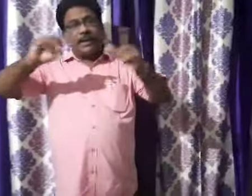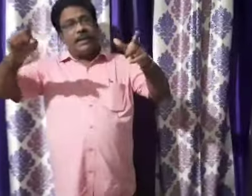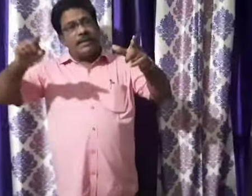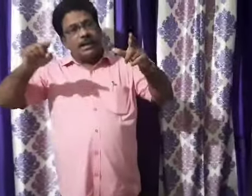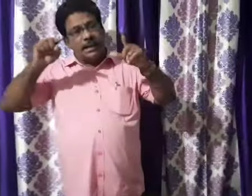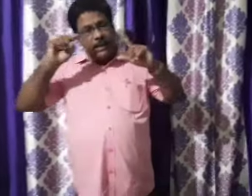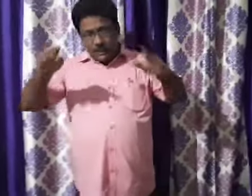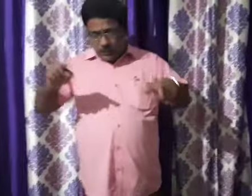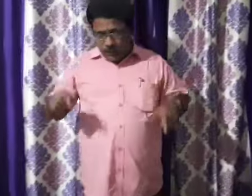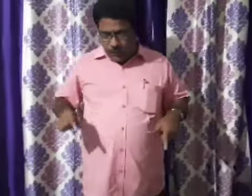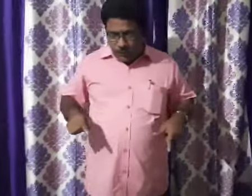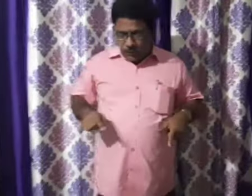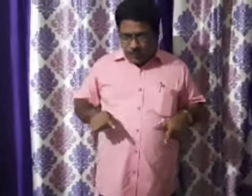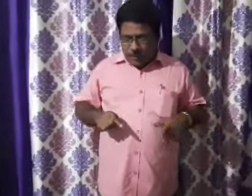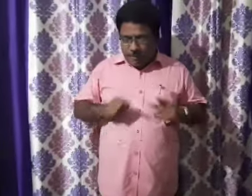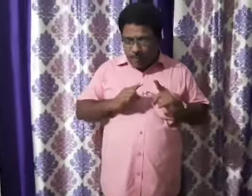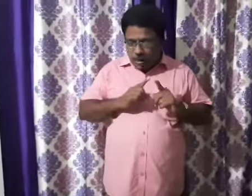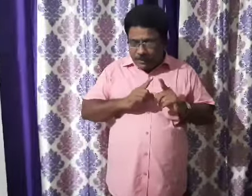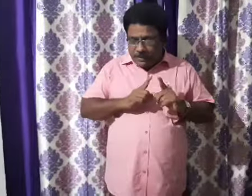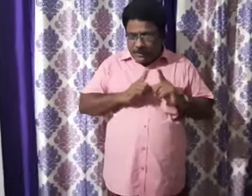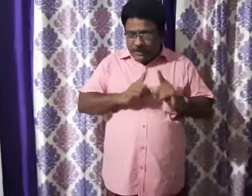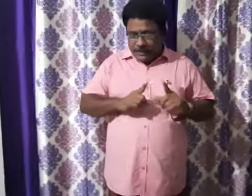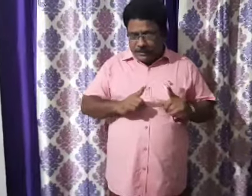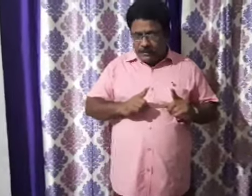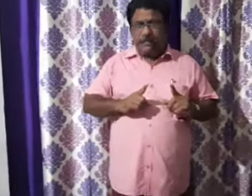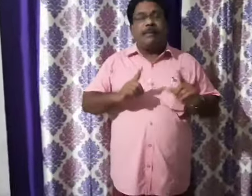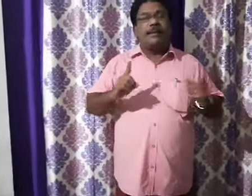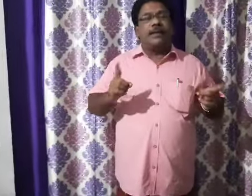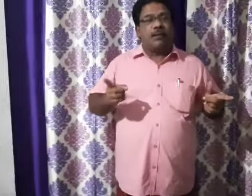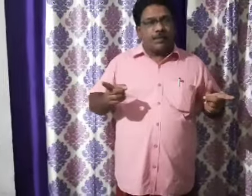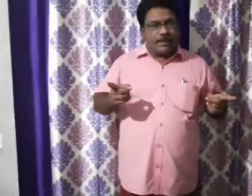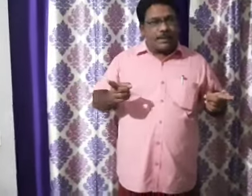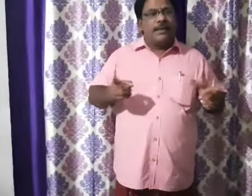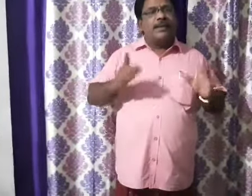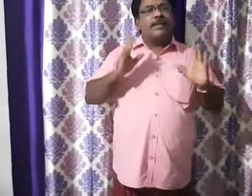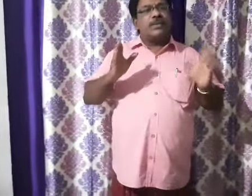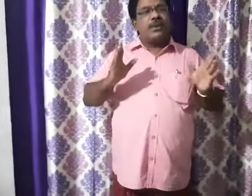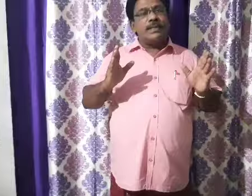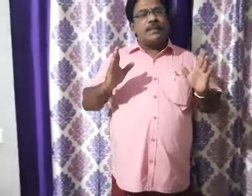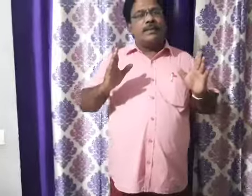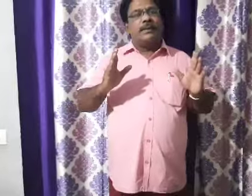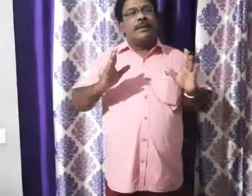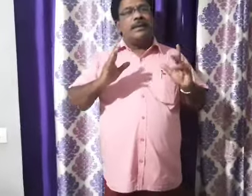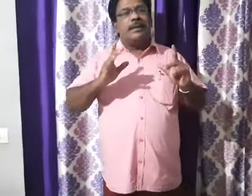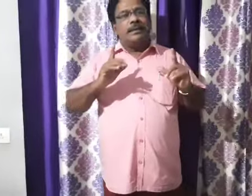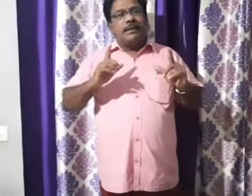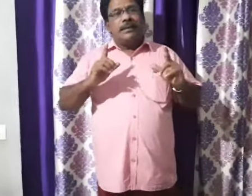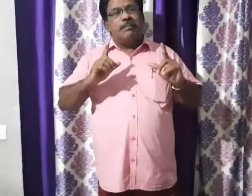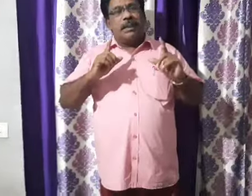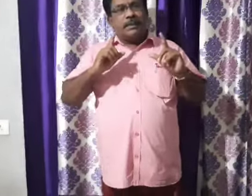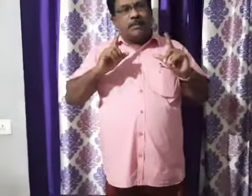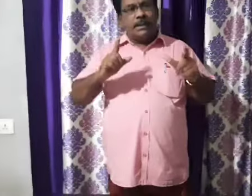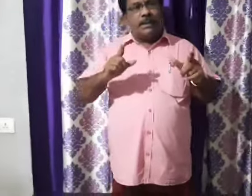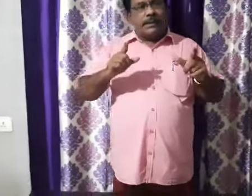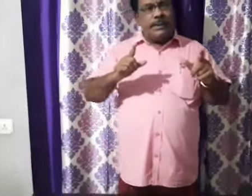guaranteed 100 days of employment in a year by the government. It is known as Mahatma Gandhi